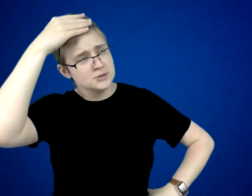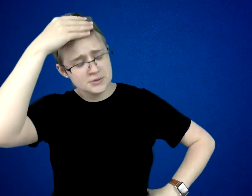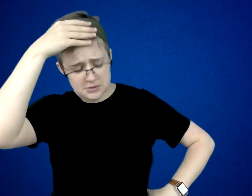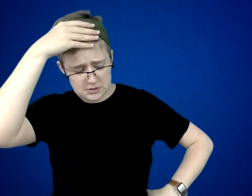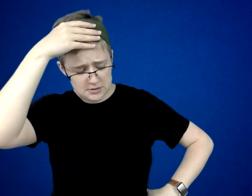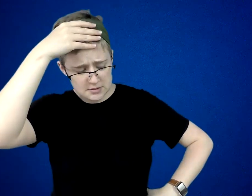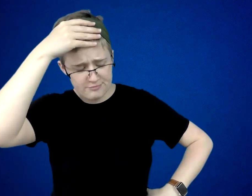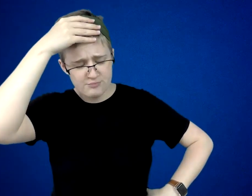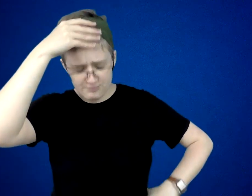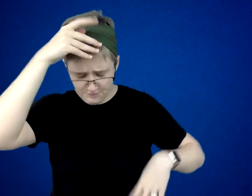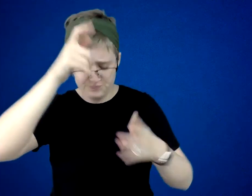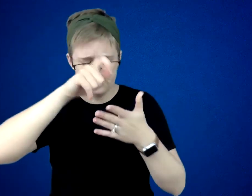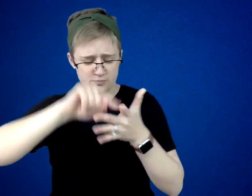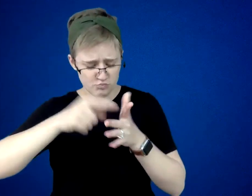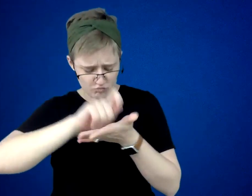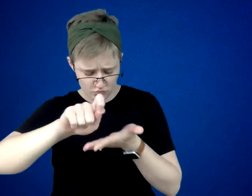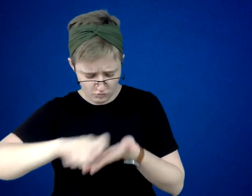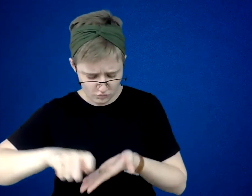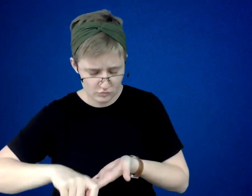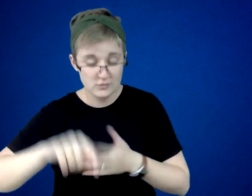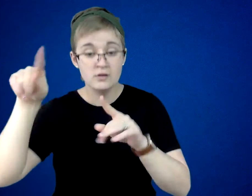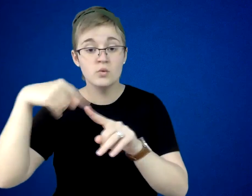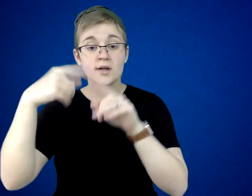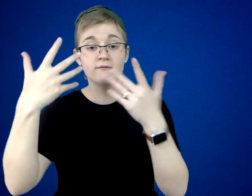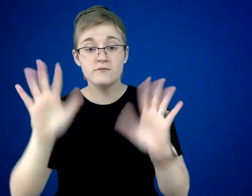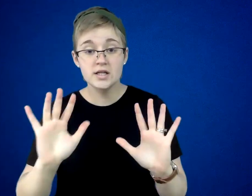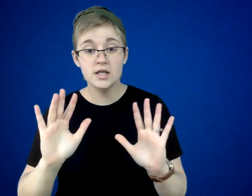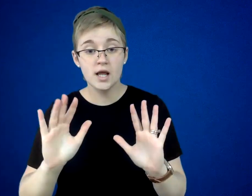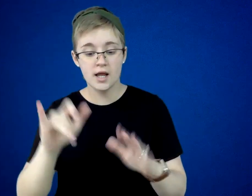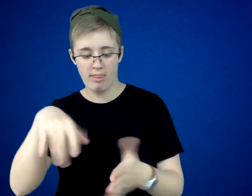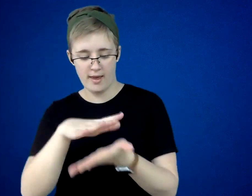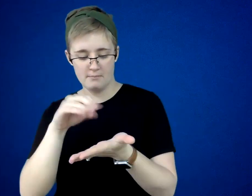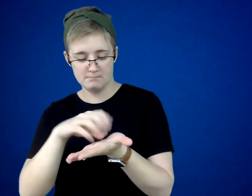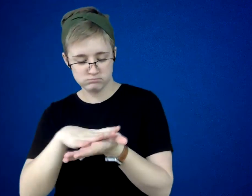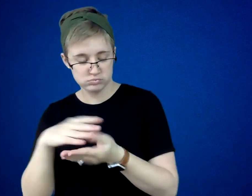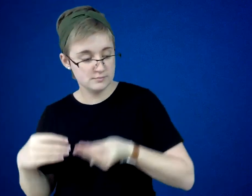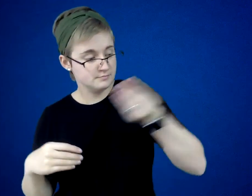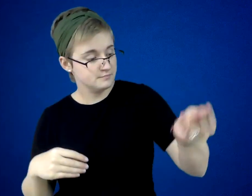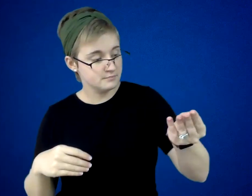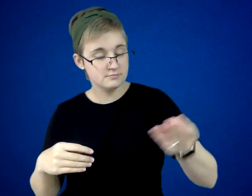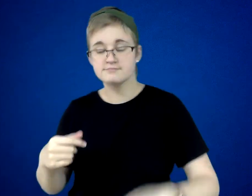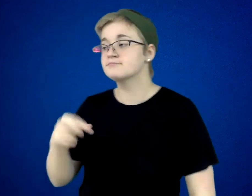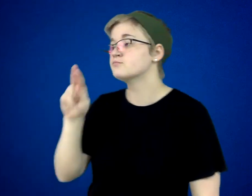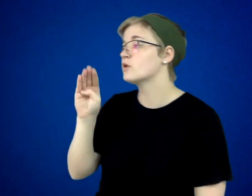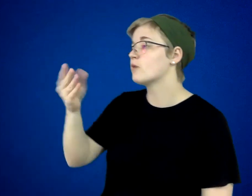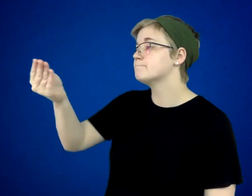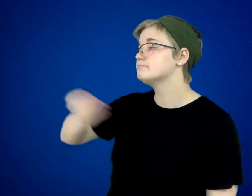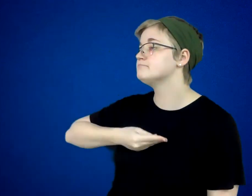started to write. When he was done, he handed the note to Rob. Rob took it, and when he was outside the